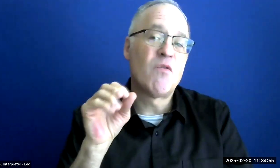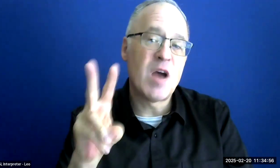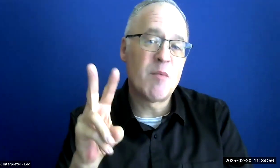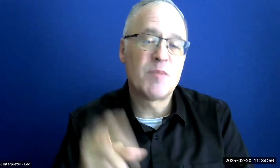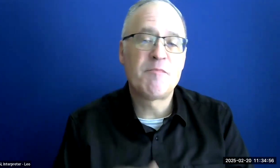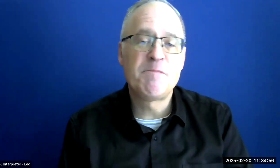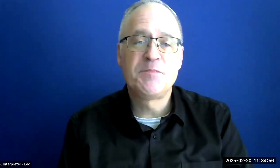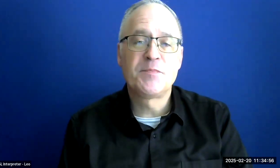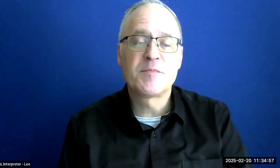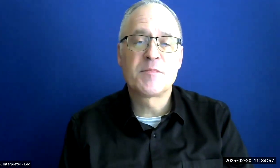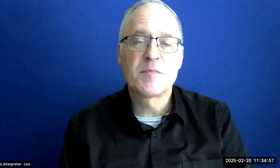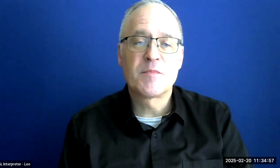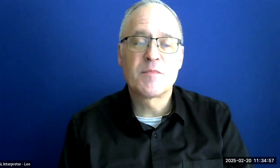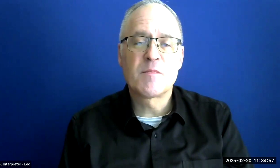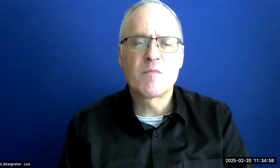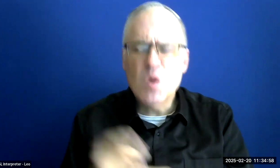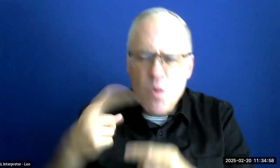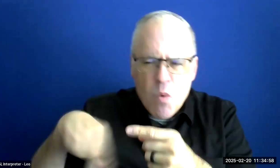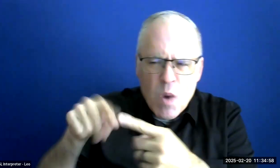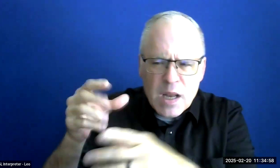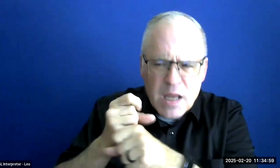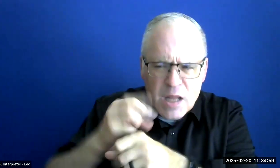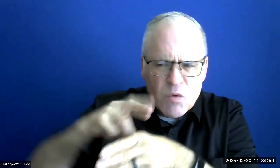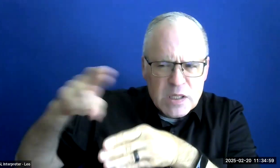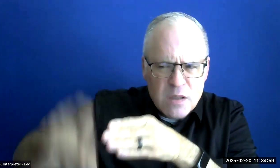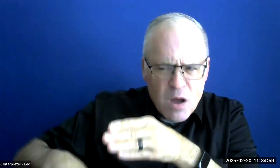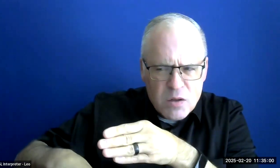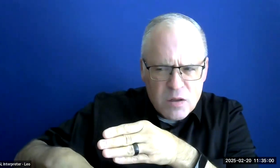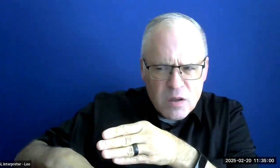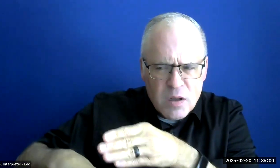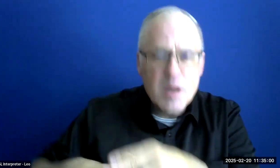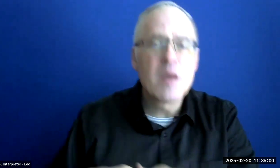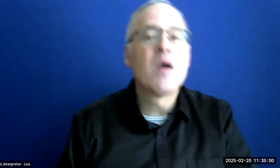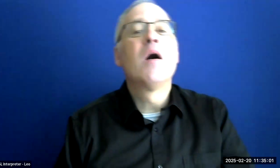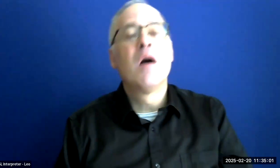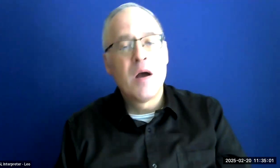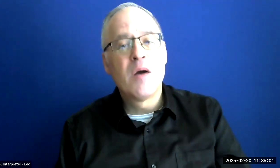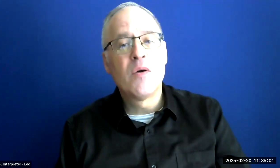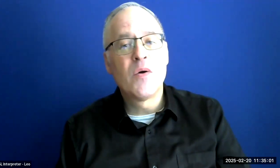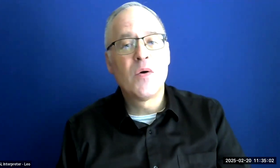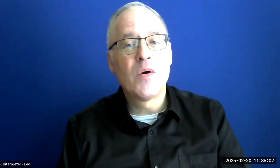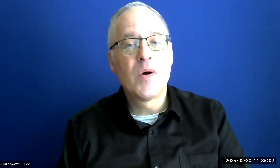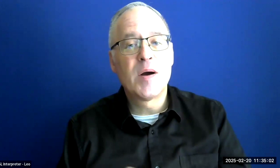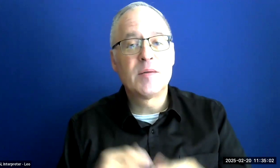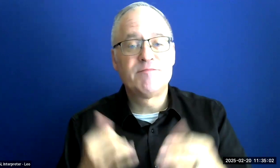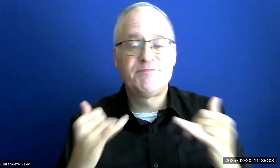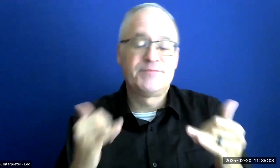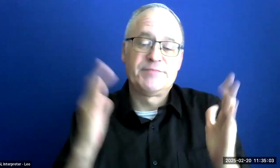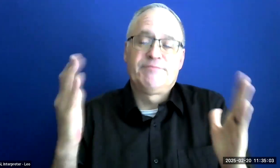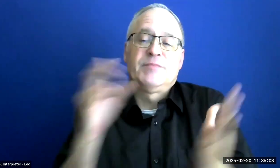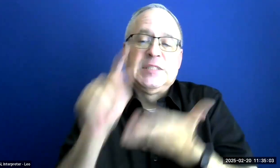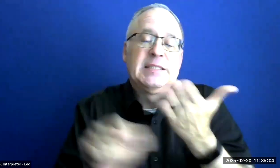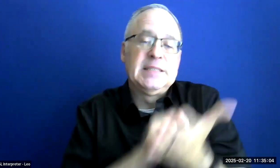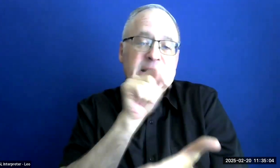repeating when we can expect to know the final results? The canvassing is through this season of annual